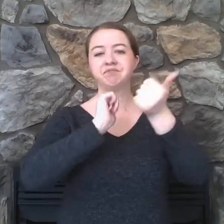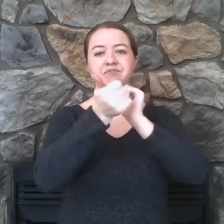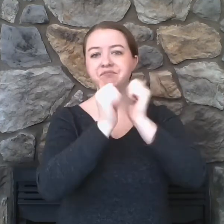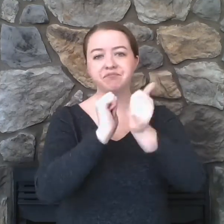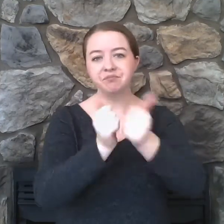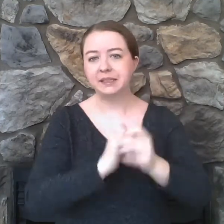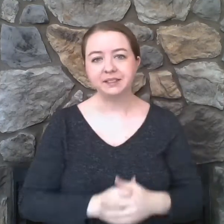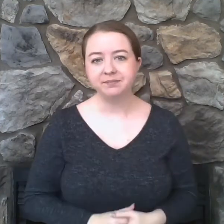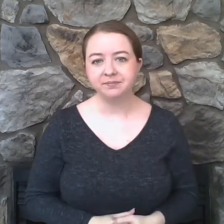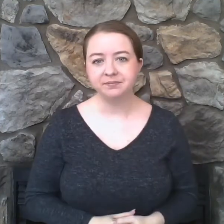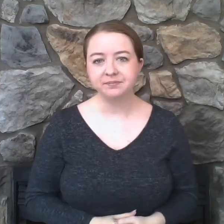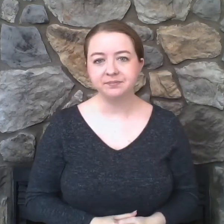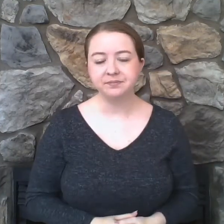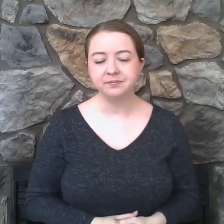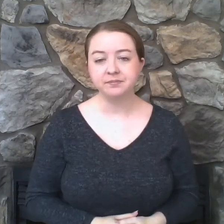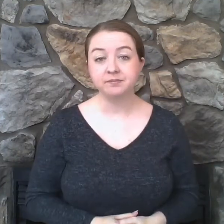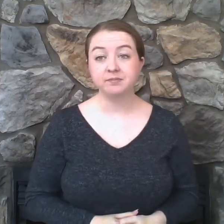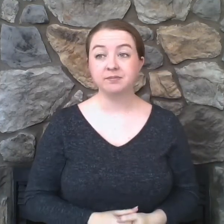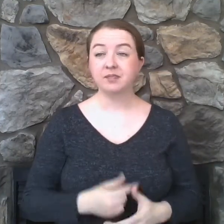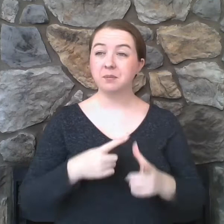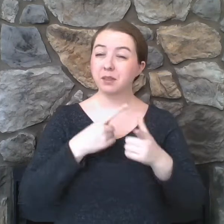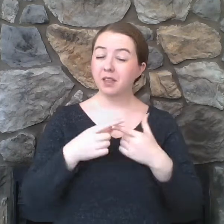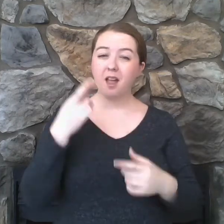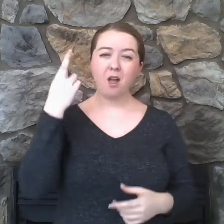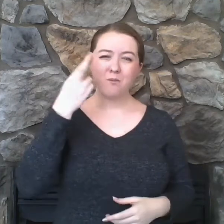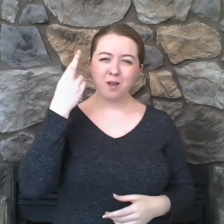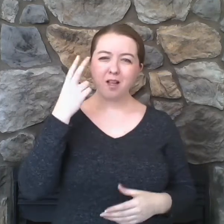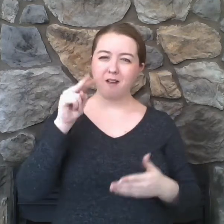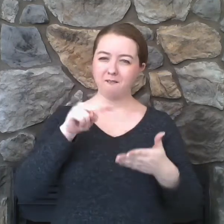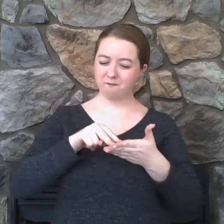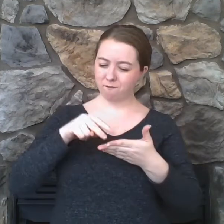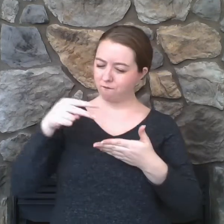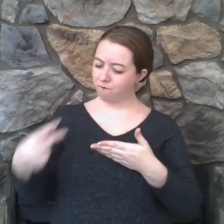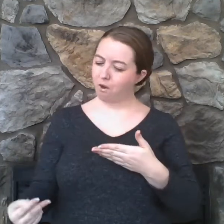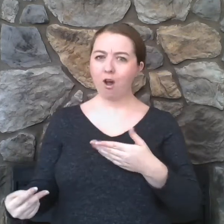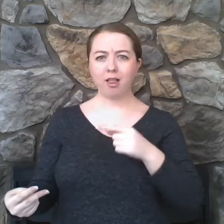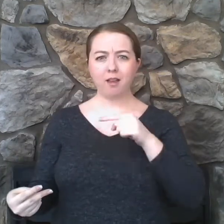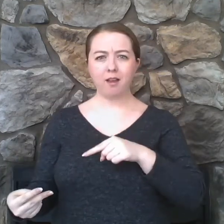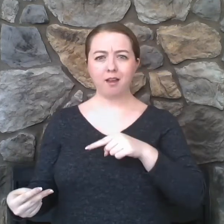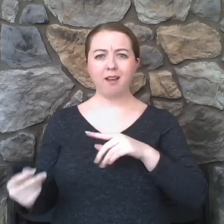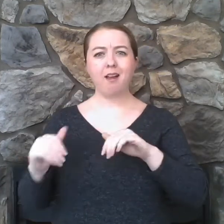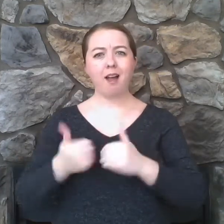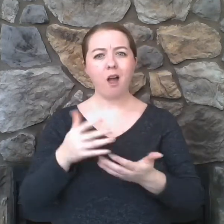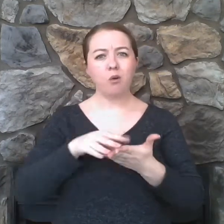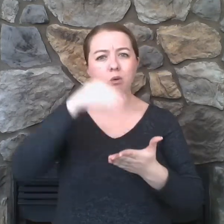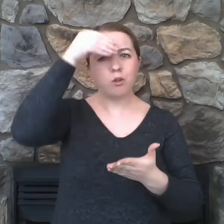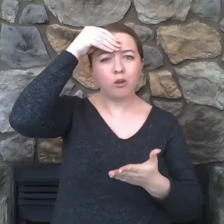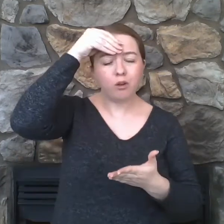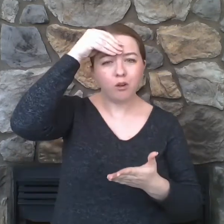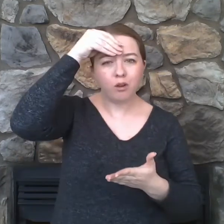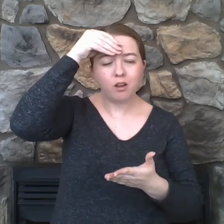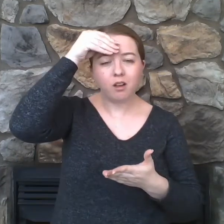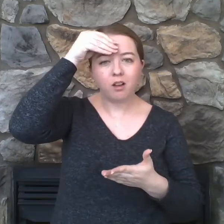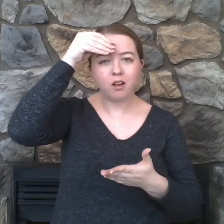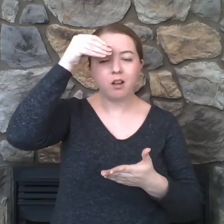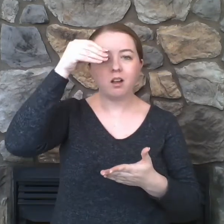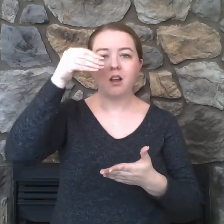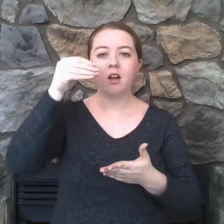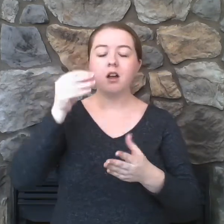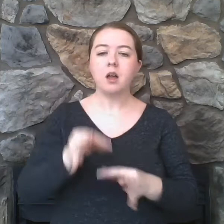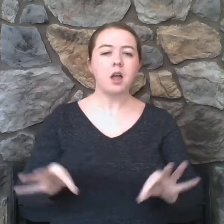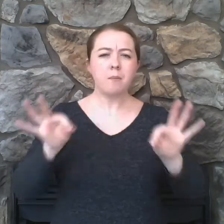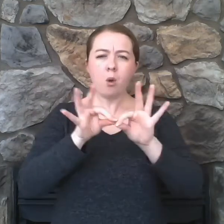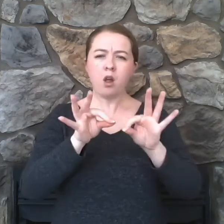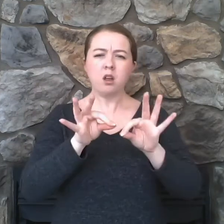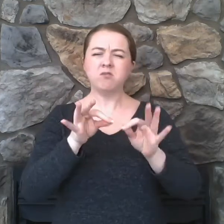athlete. Then I realized that falling is how you learn. What matters isn't how often